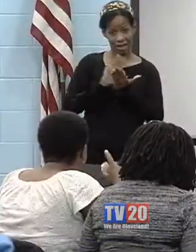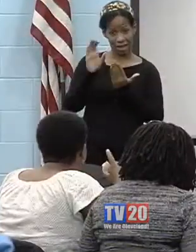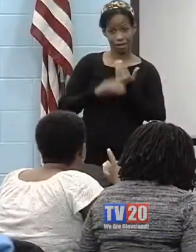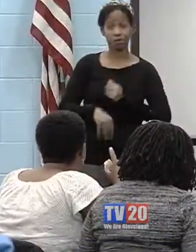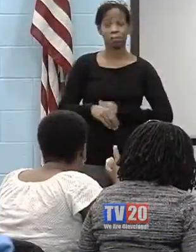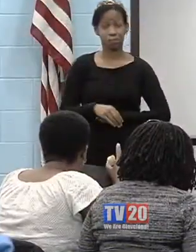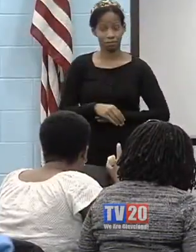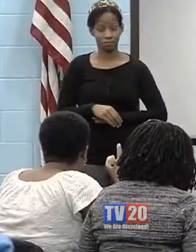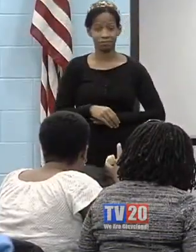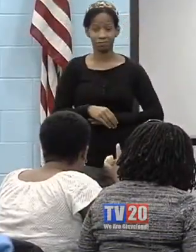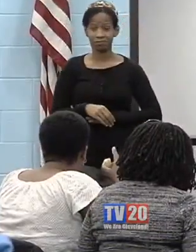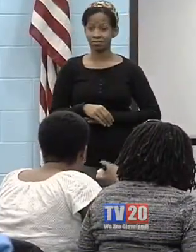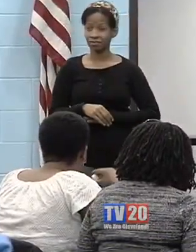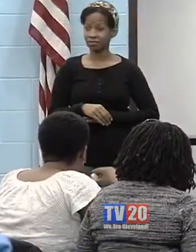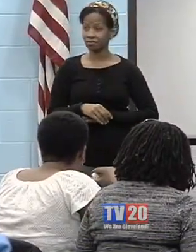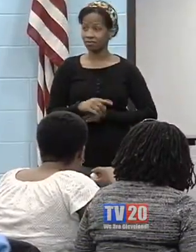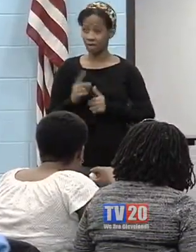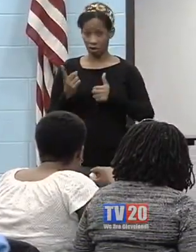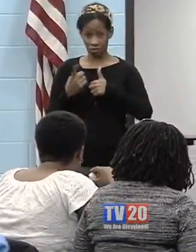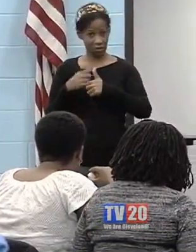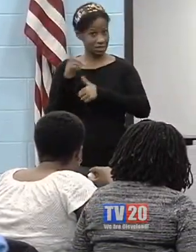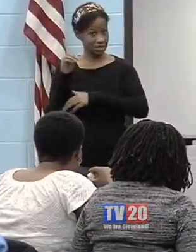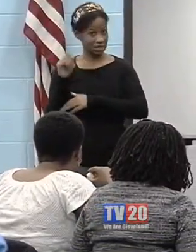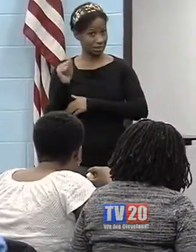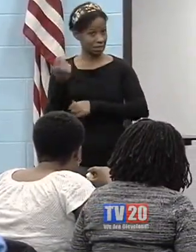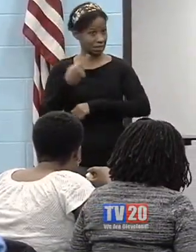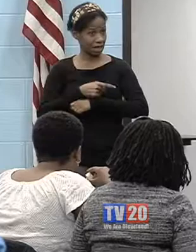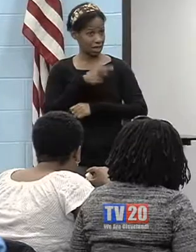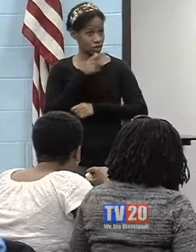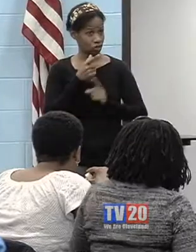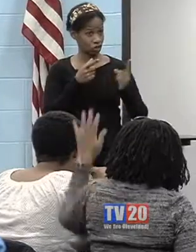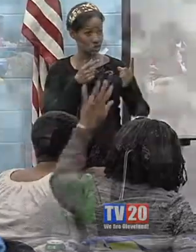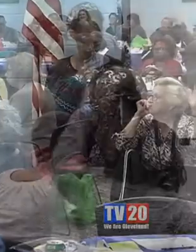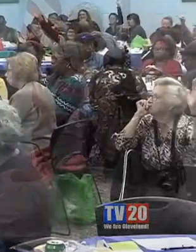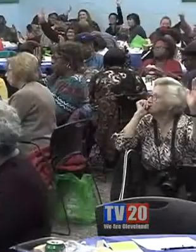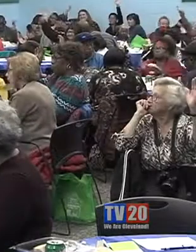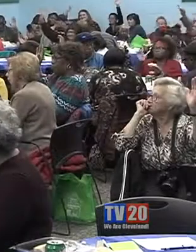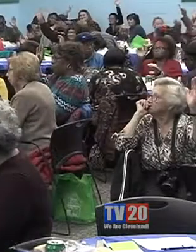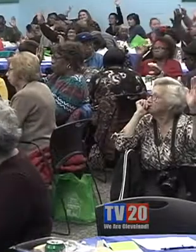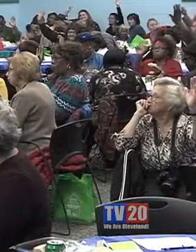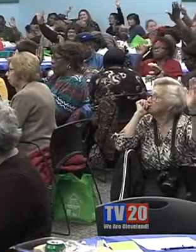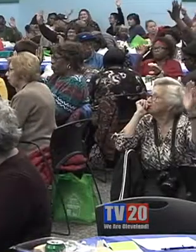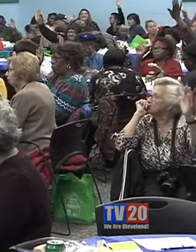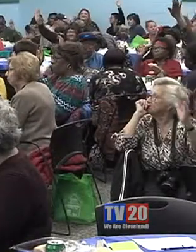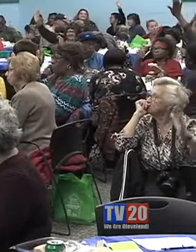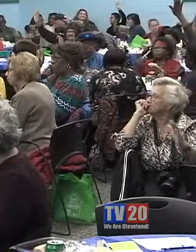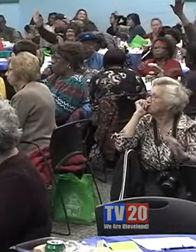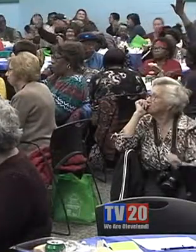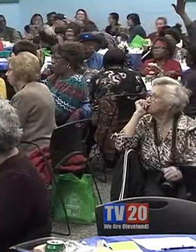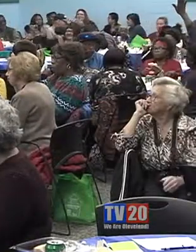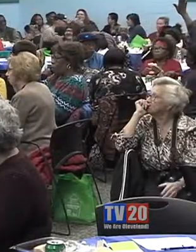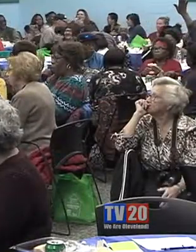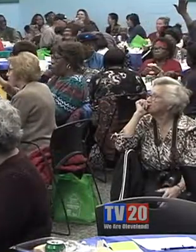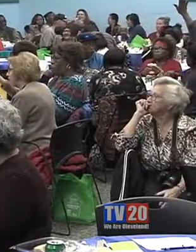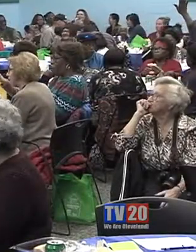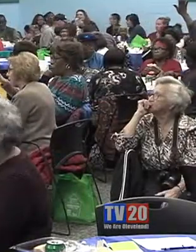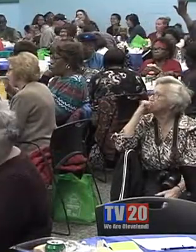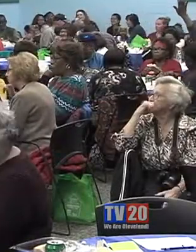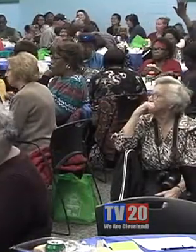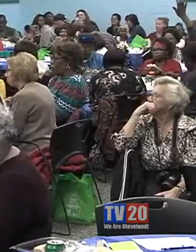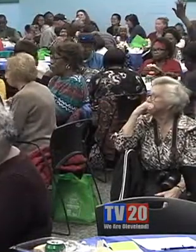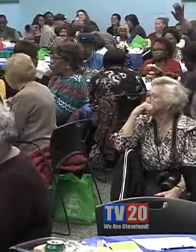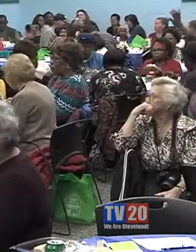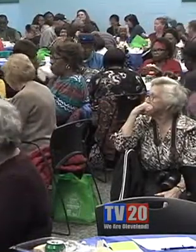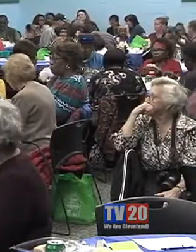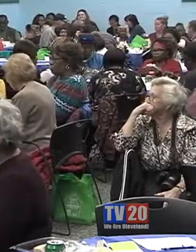How many people is this your first Disability Day luncheon with us? Oh, great. Oh my goodness, about half the group.